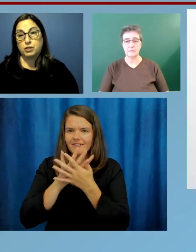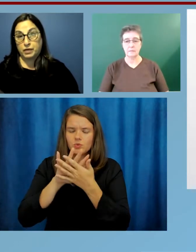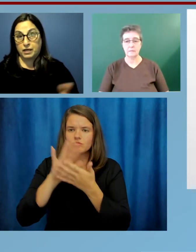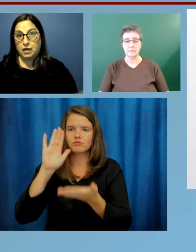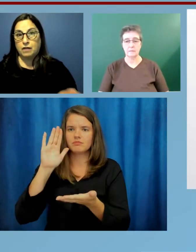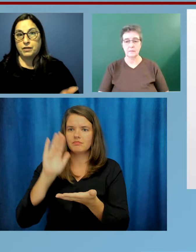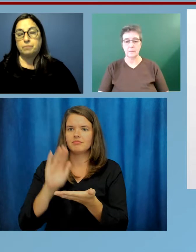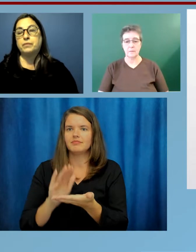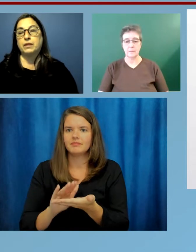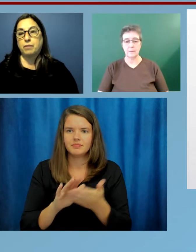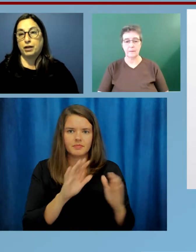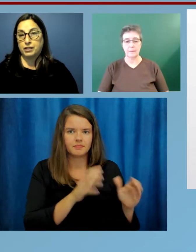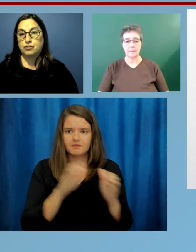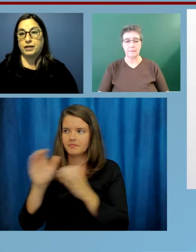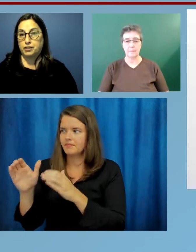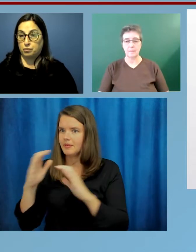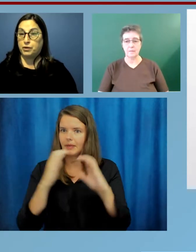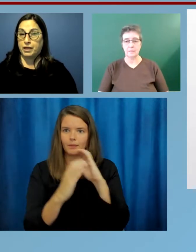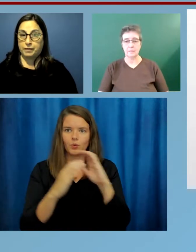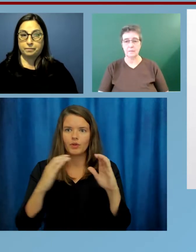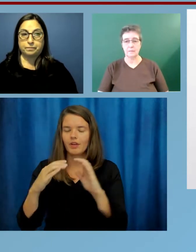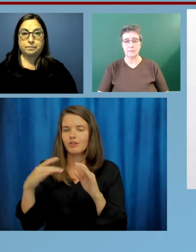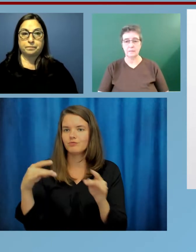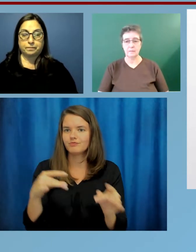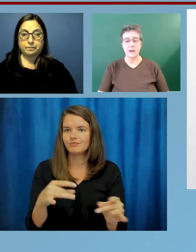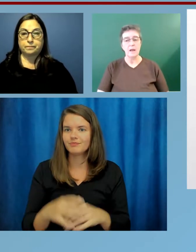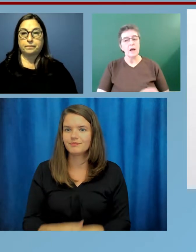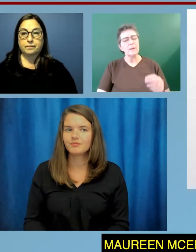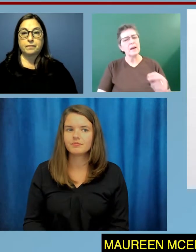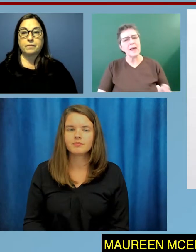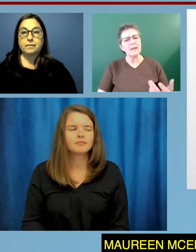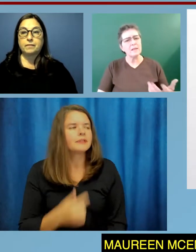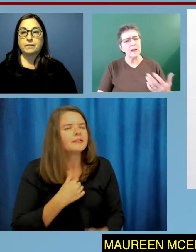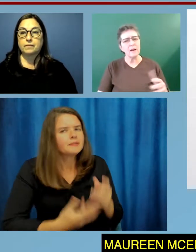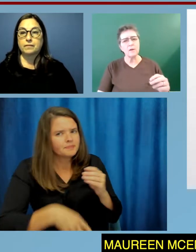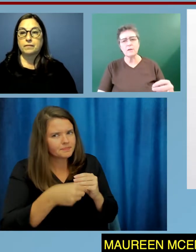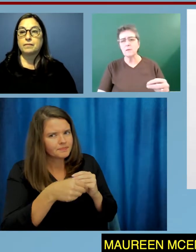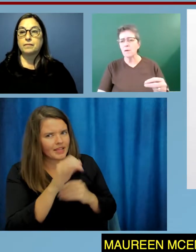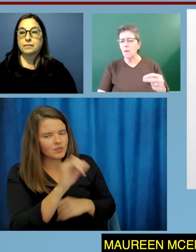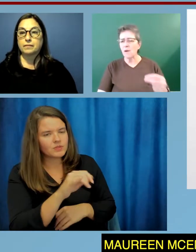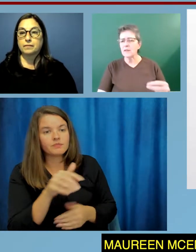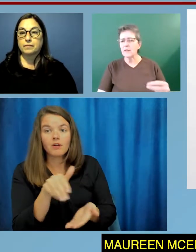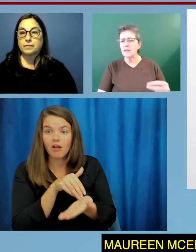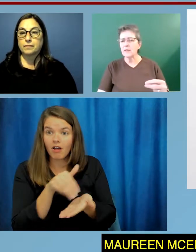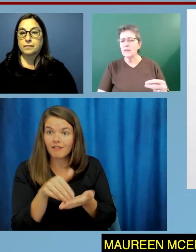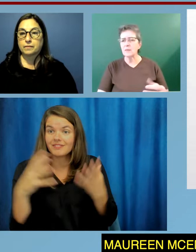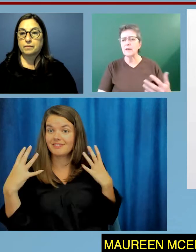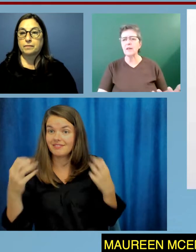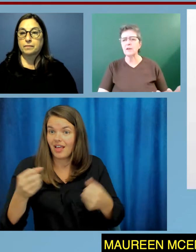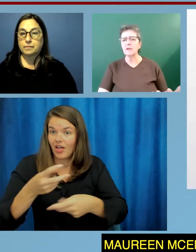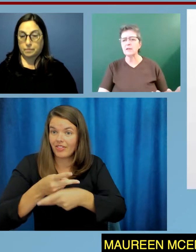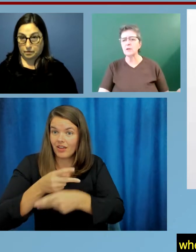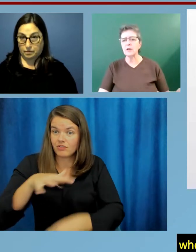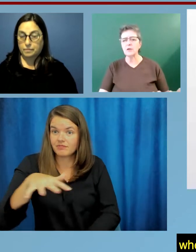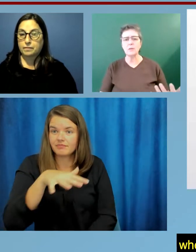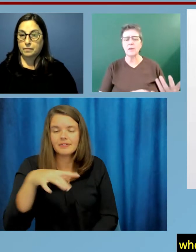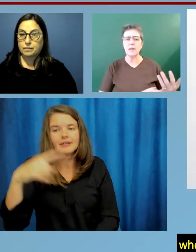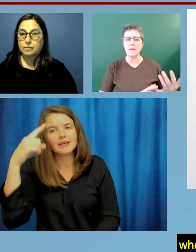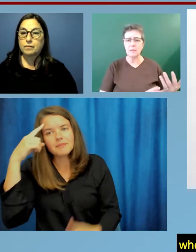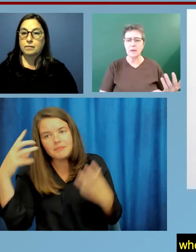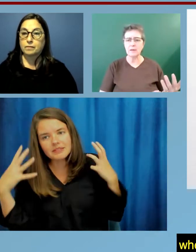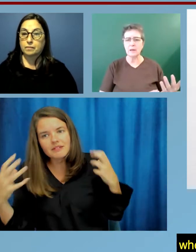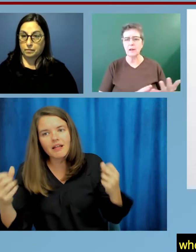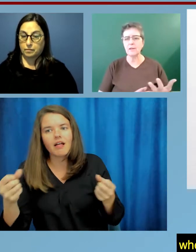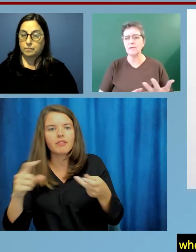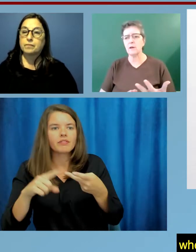confusion between the parties trying to communicate. I'm going to add into that, and also oftentimes in healthcare situations, whether